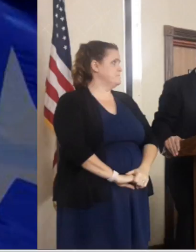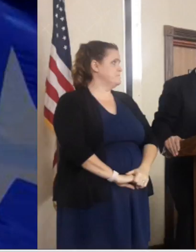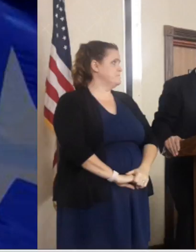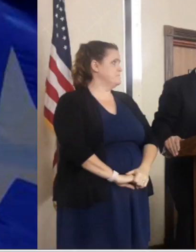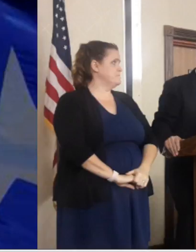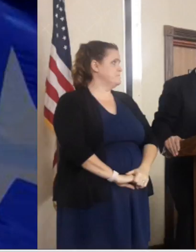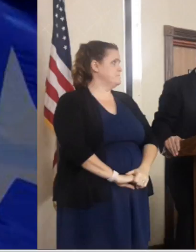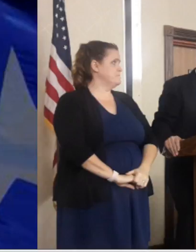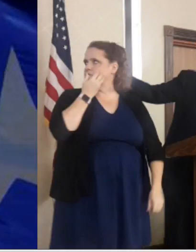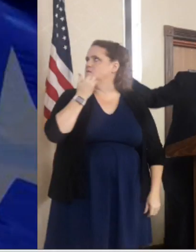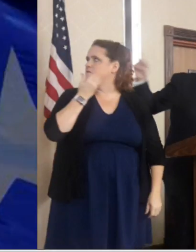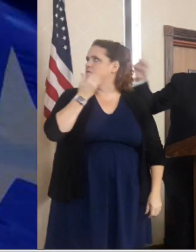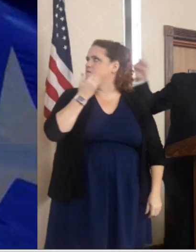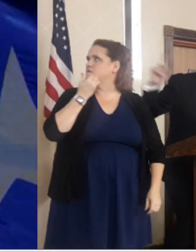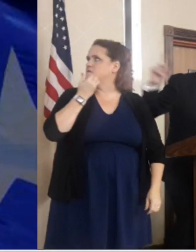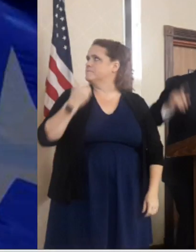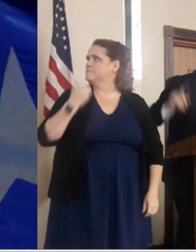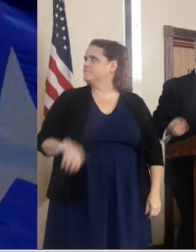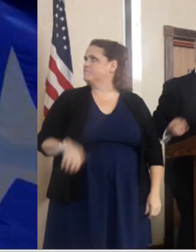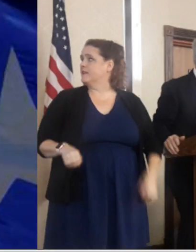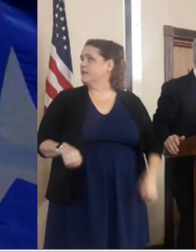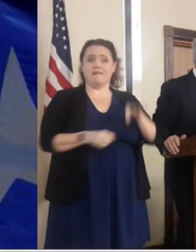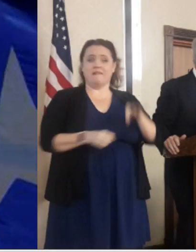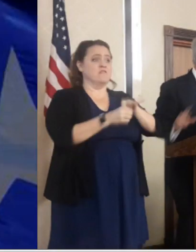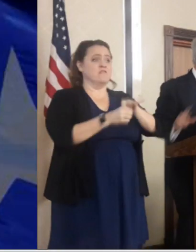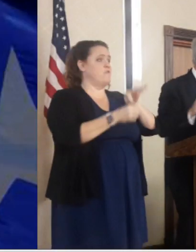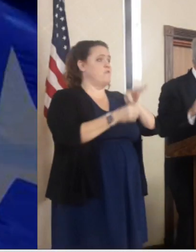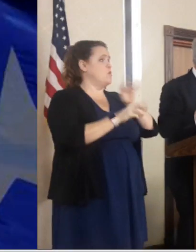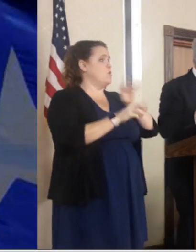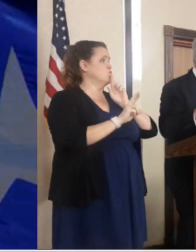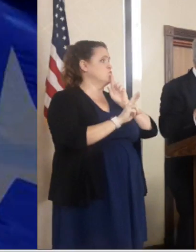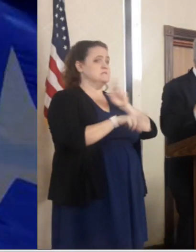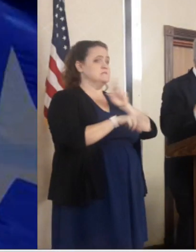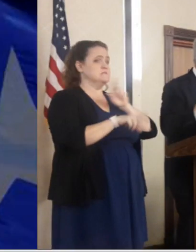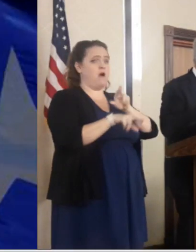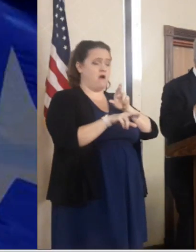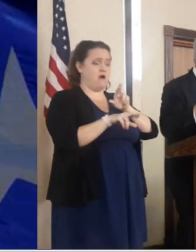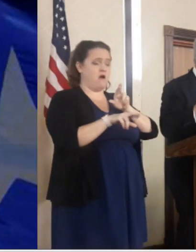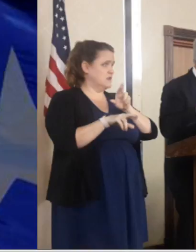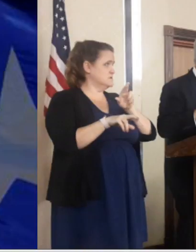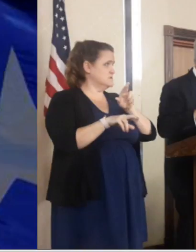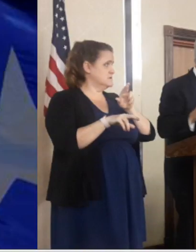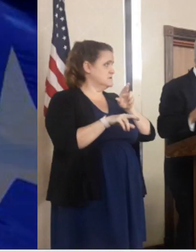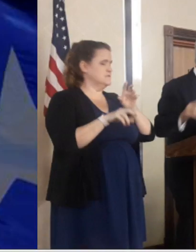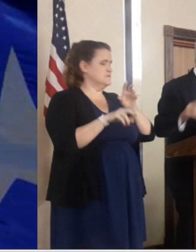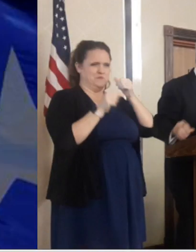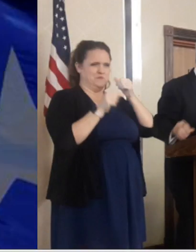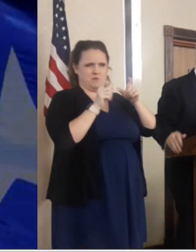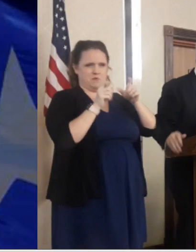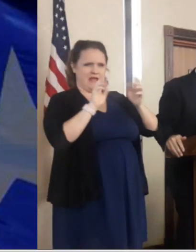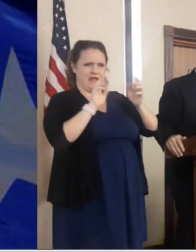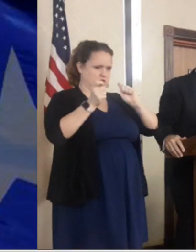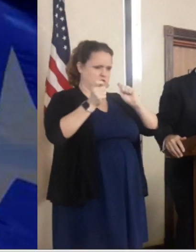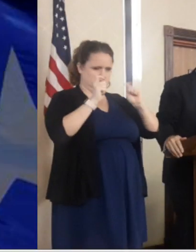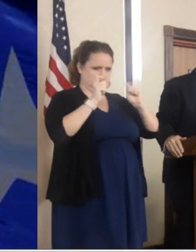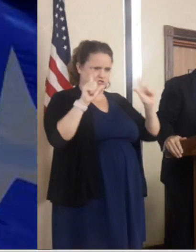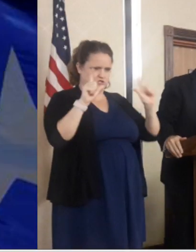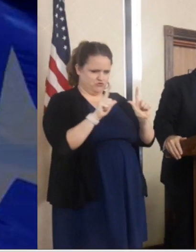And the voting responses, I remember we had to play around and like shrink the cells and stuff to get it all to fit on one